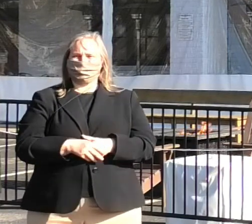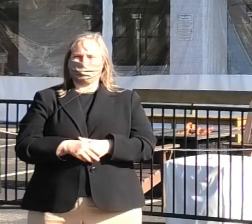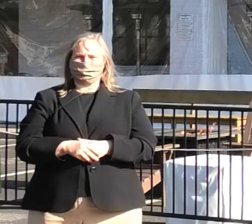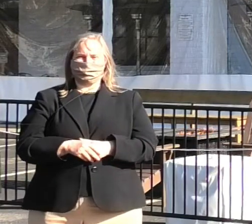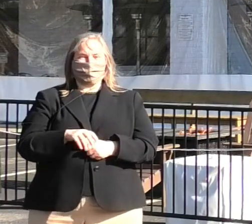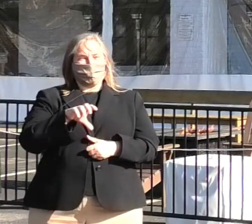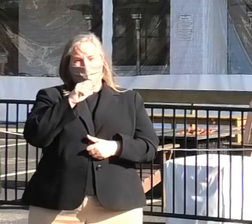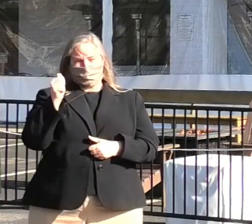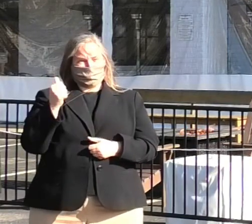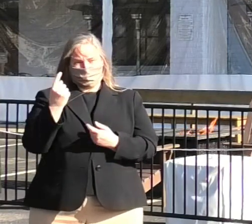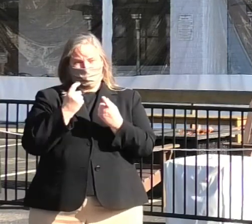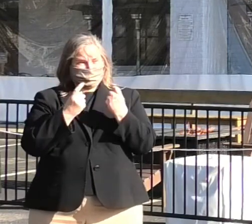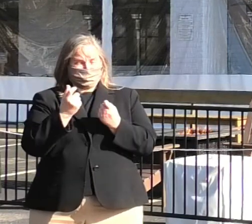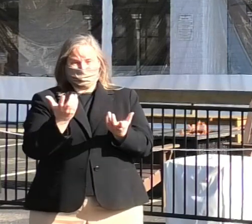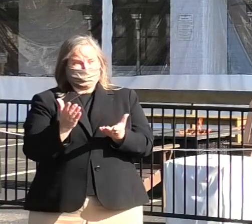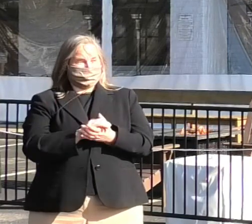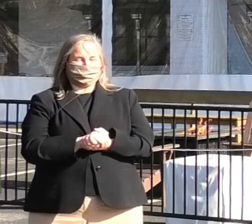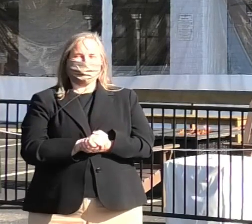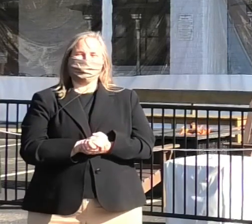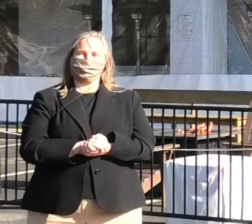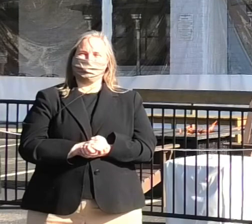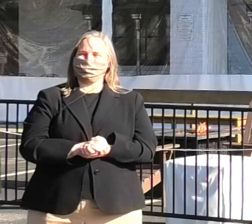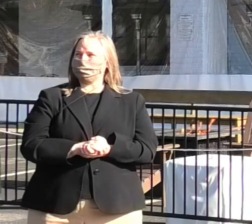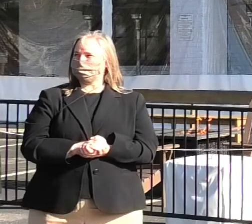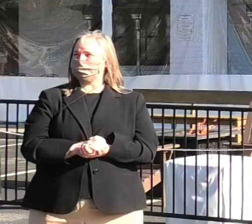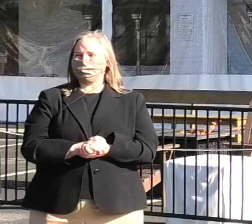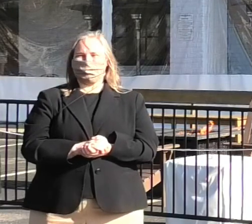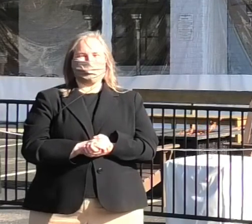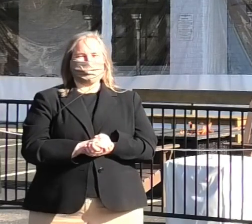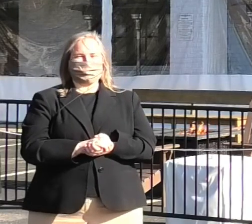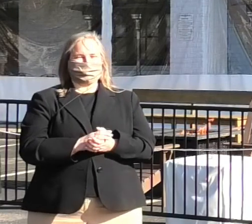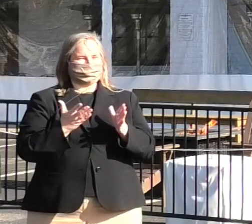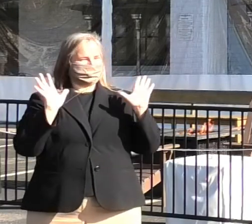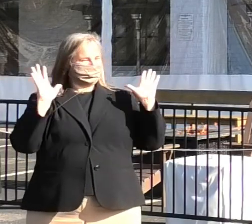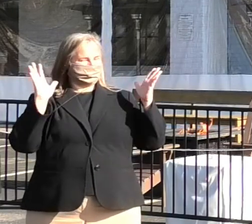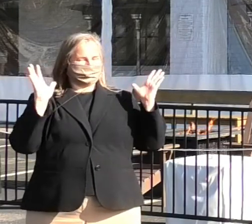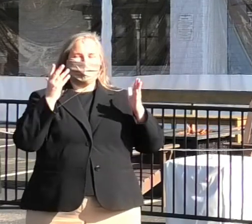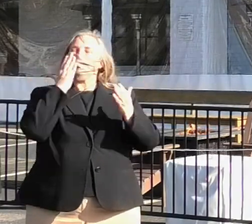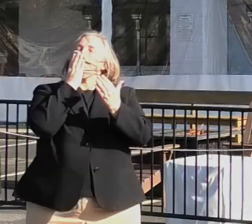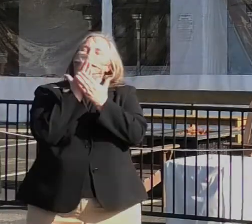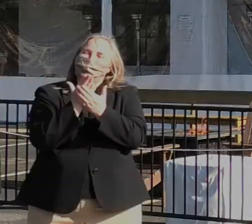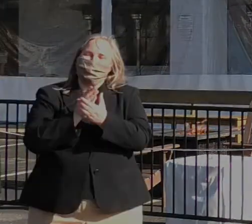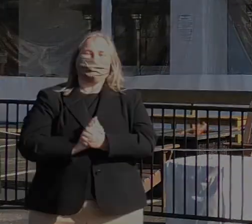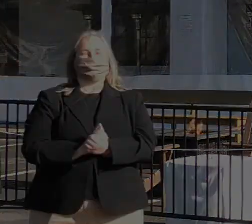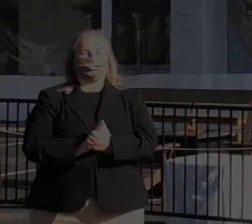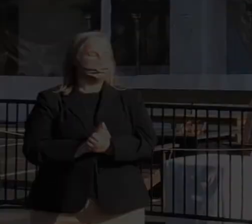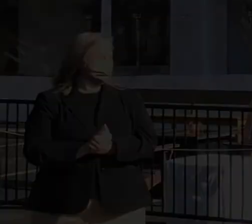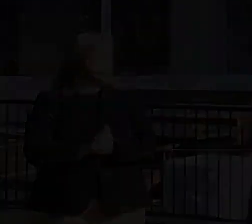Any additional questions? Okay. Thank you.